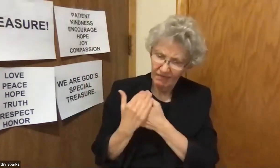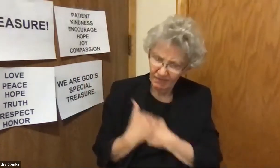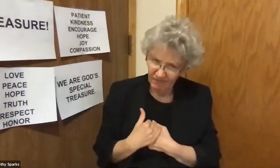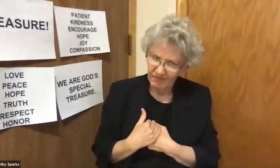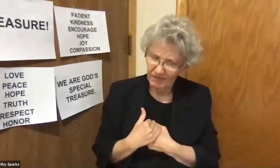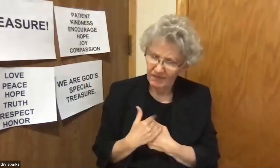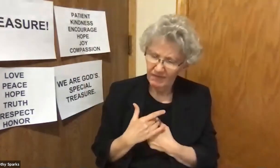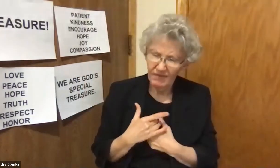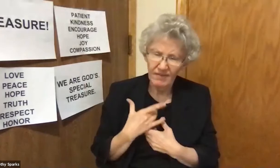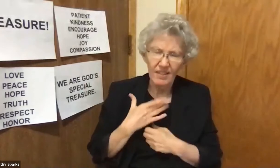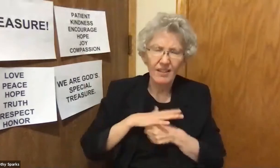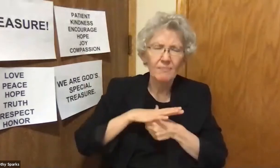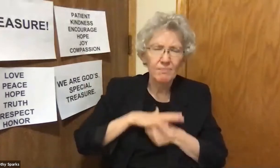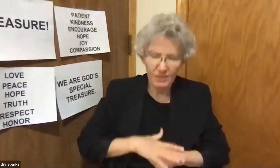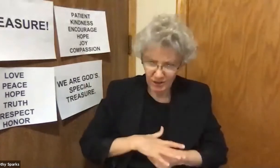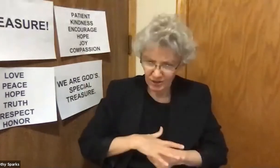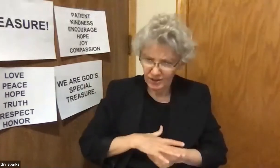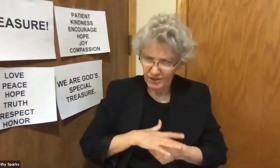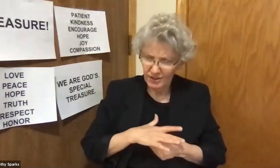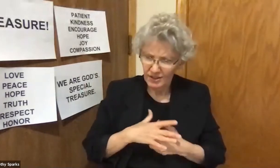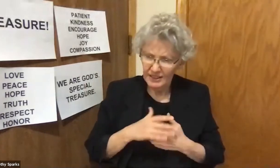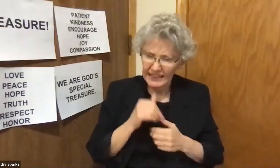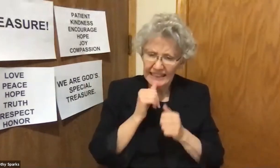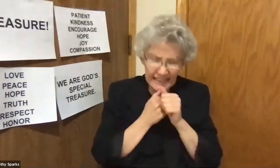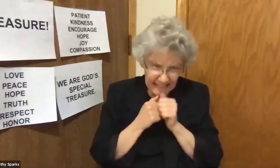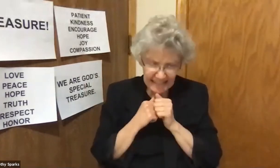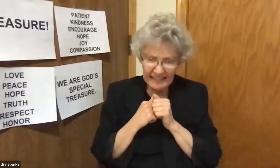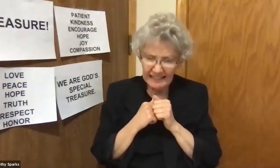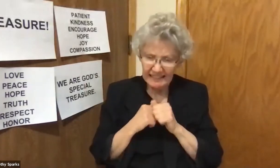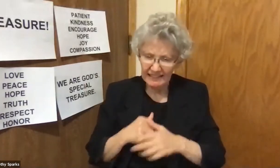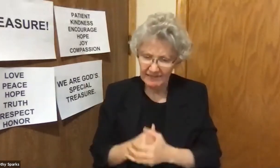For those who live daily under the pressure of expectations,